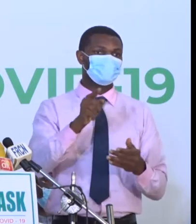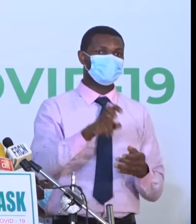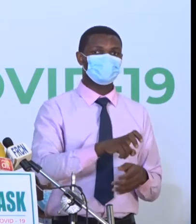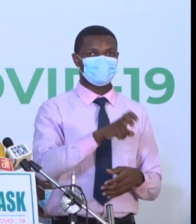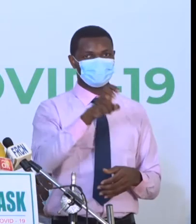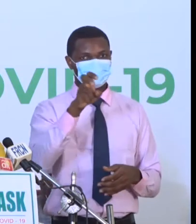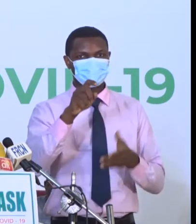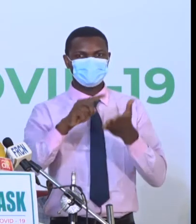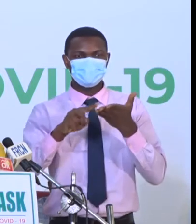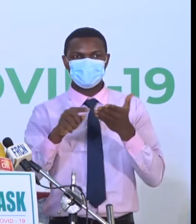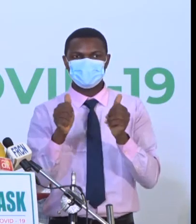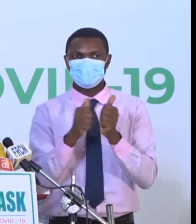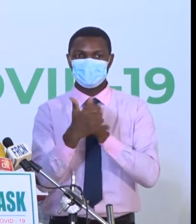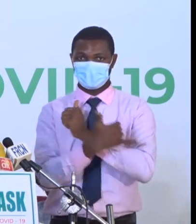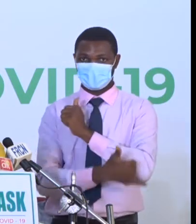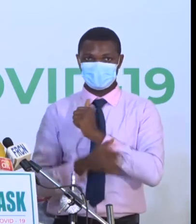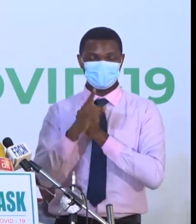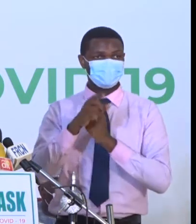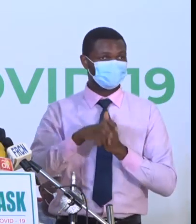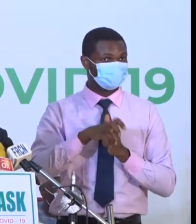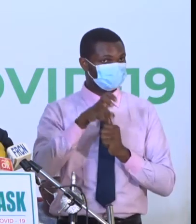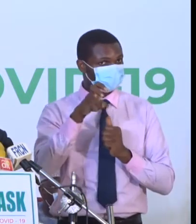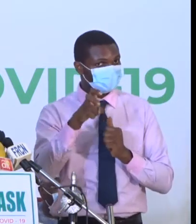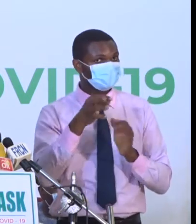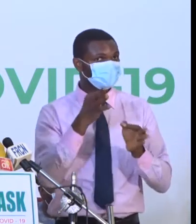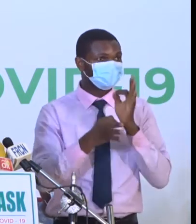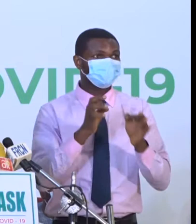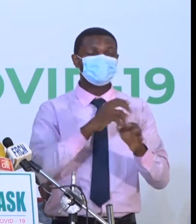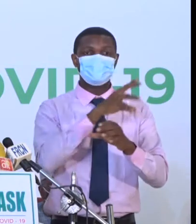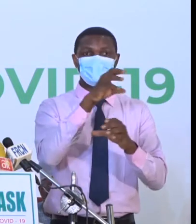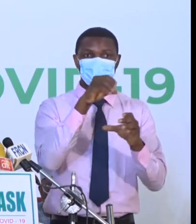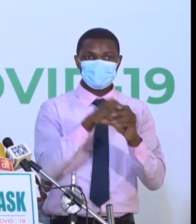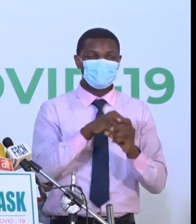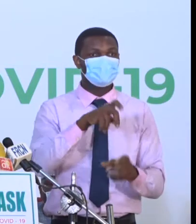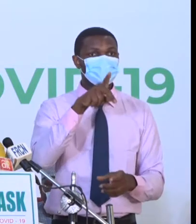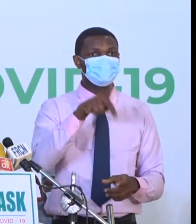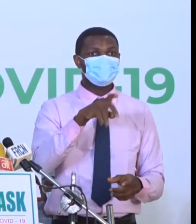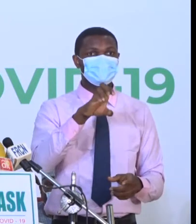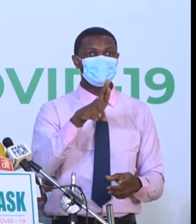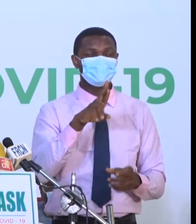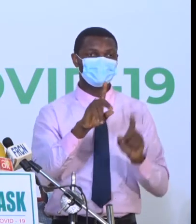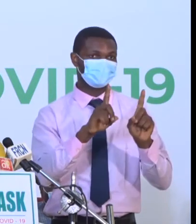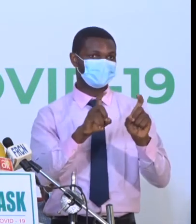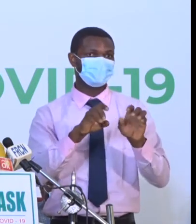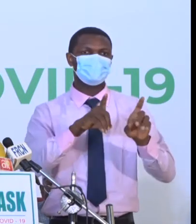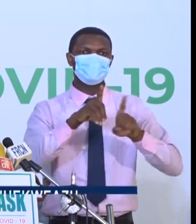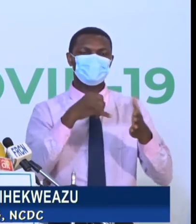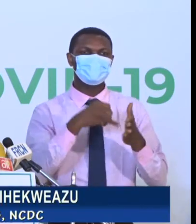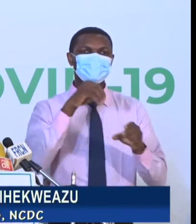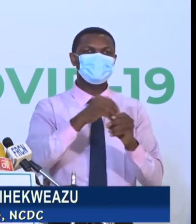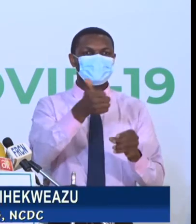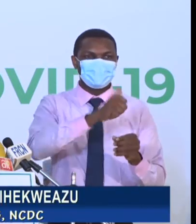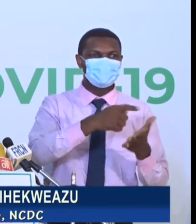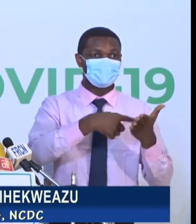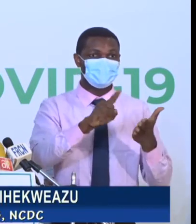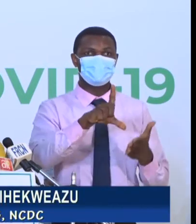destination country's requirements. If it includes a PCR negative test, do this in any of the accredited labs, and